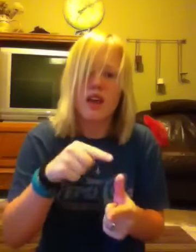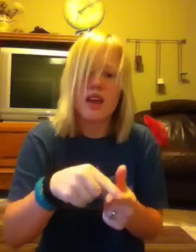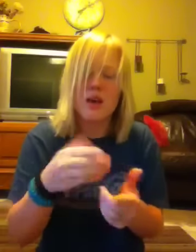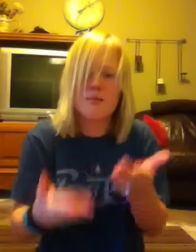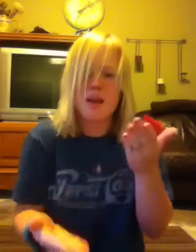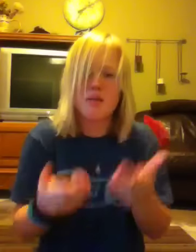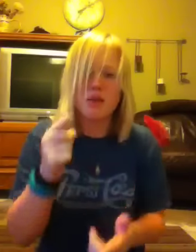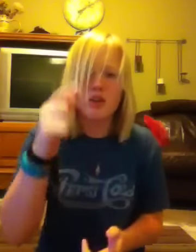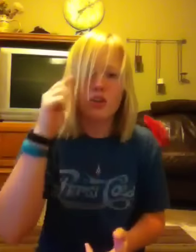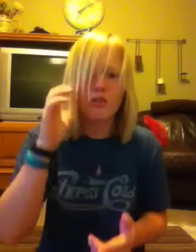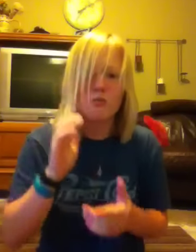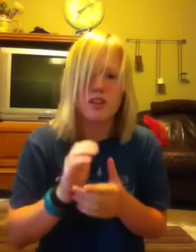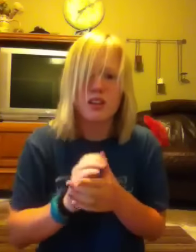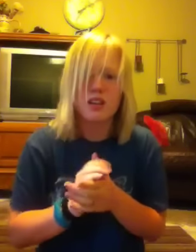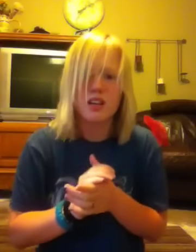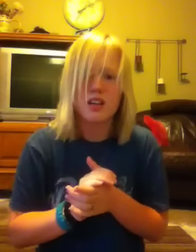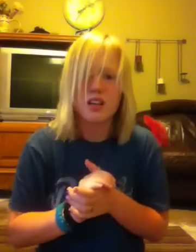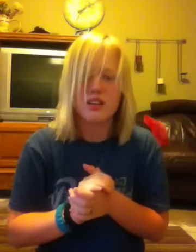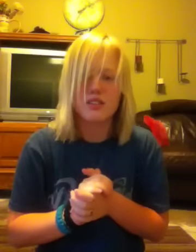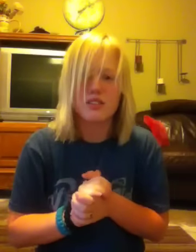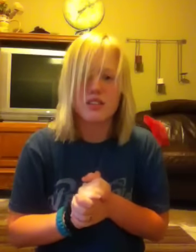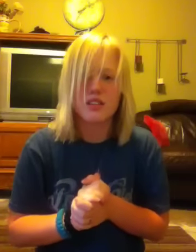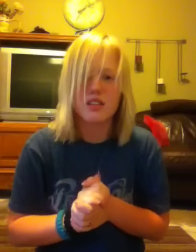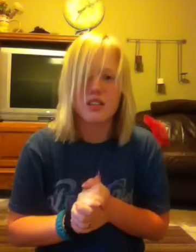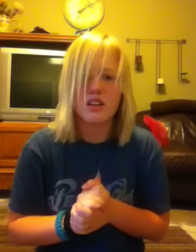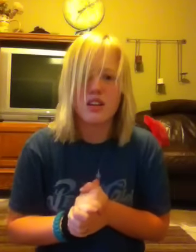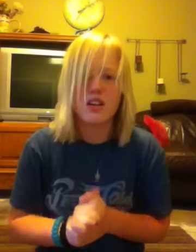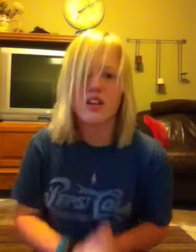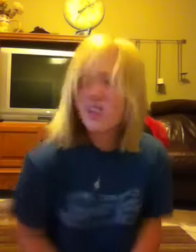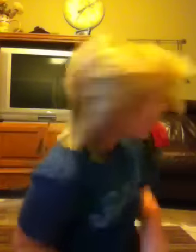then maybe you'd be, yeah,